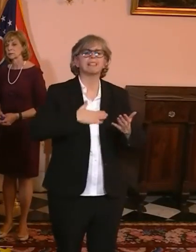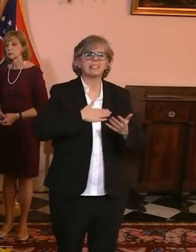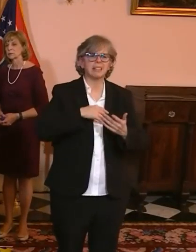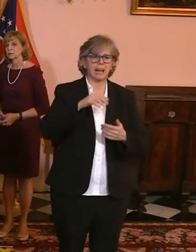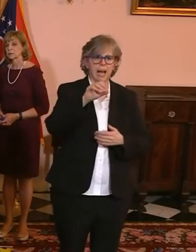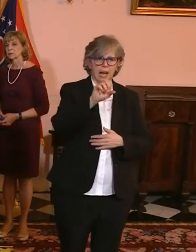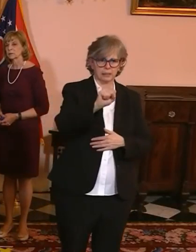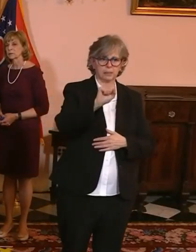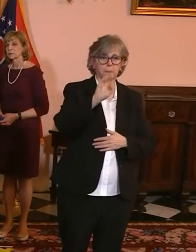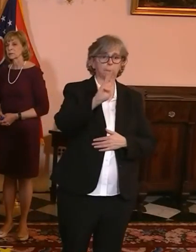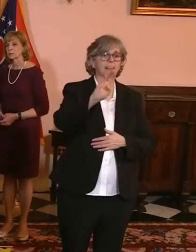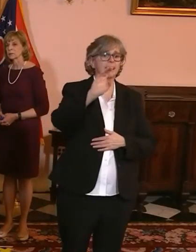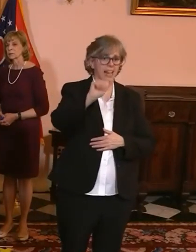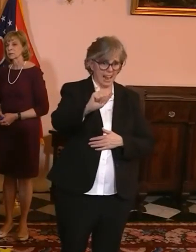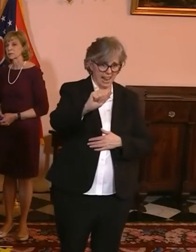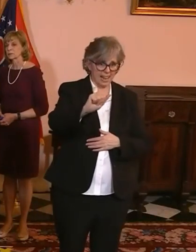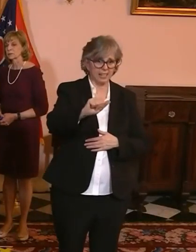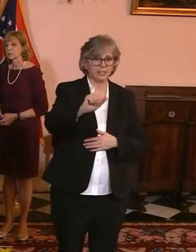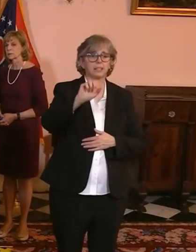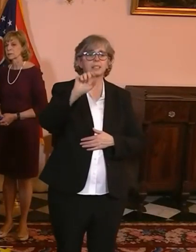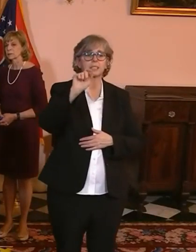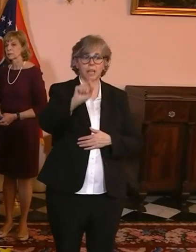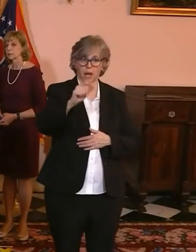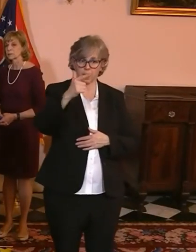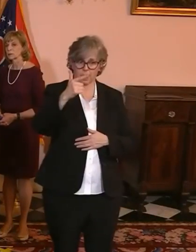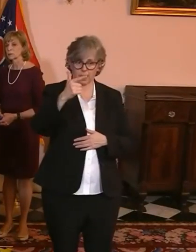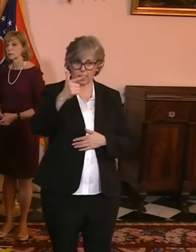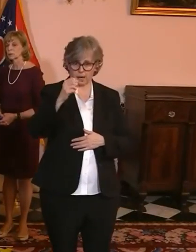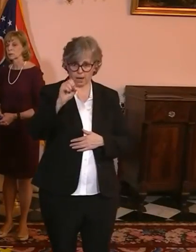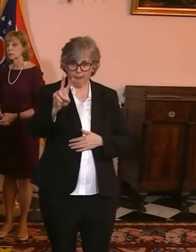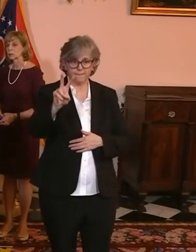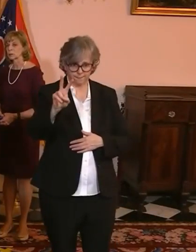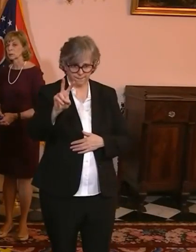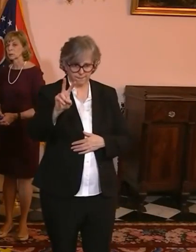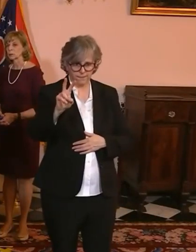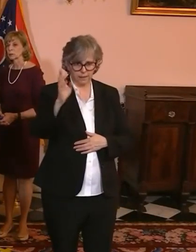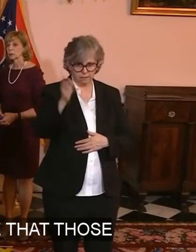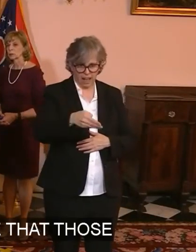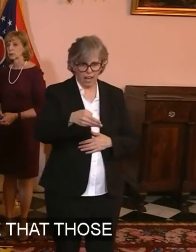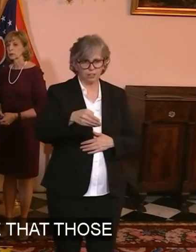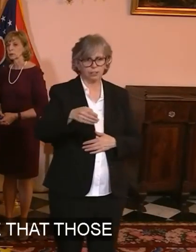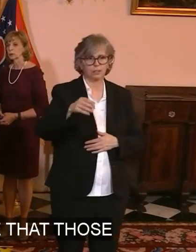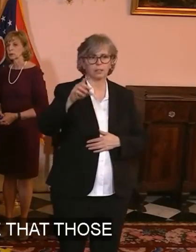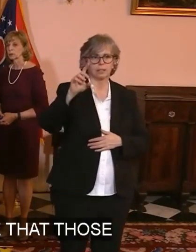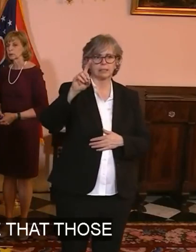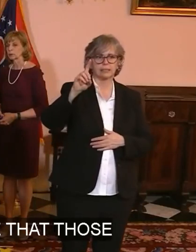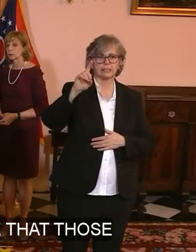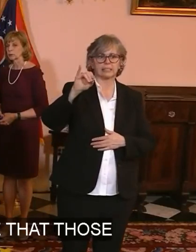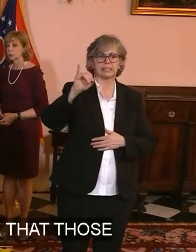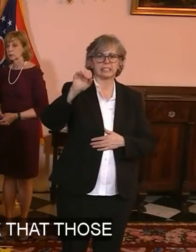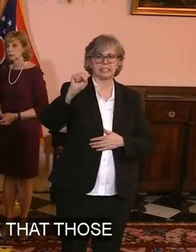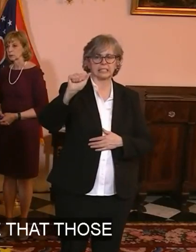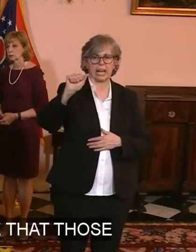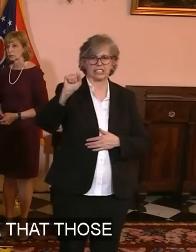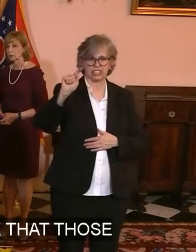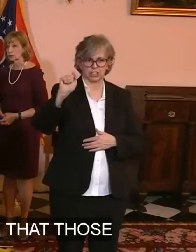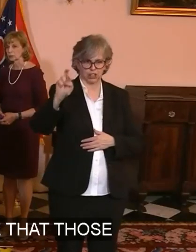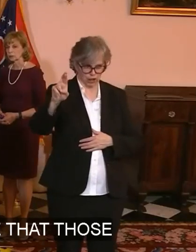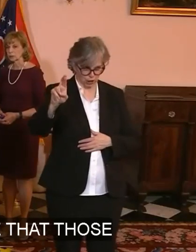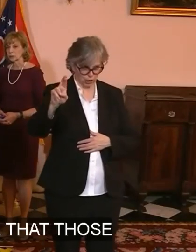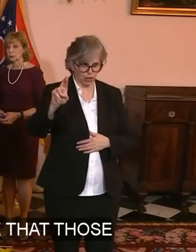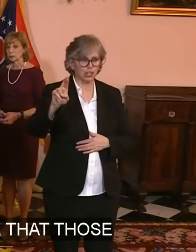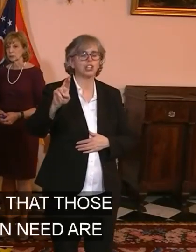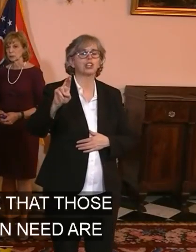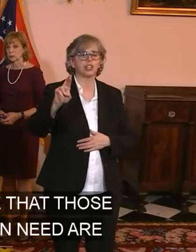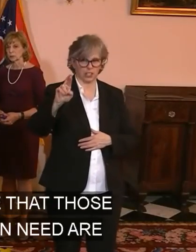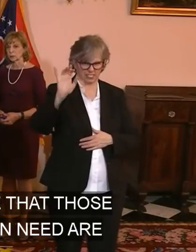sba.gov/disaster. And we want to make sure that those businesses who are in need are getting the services from the Small